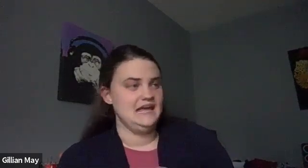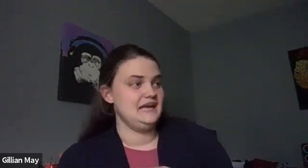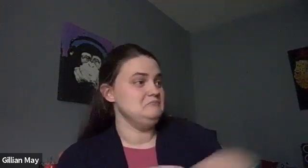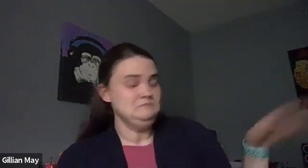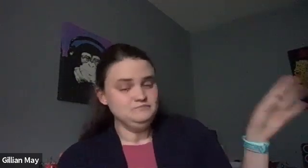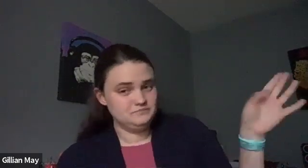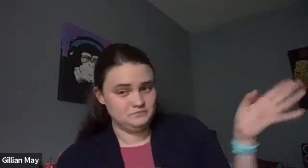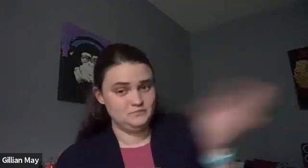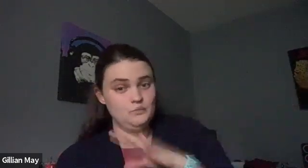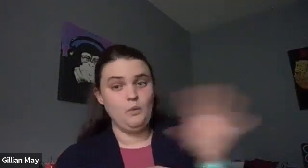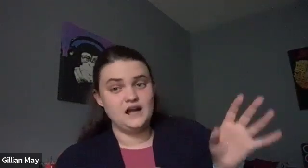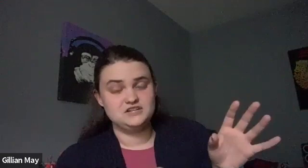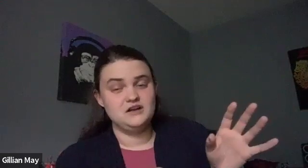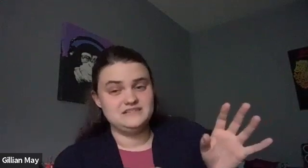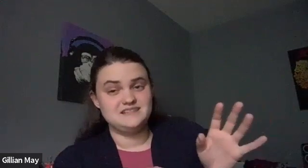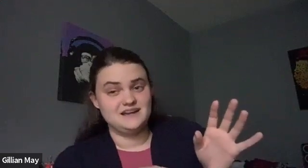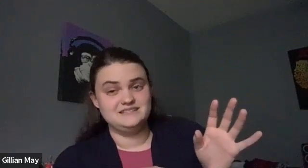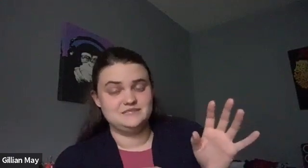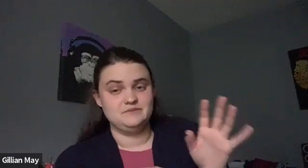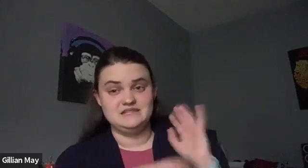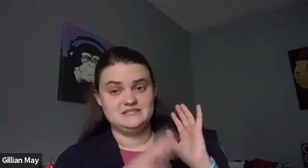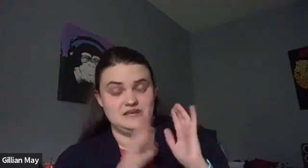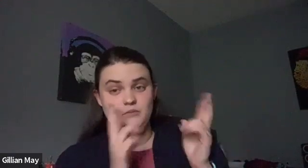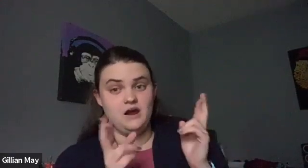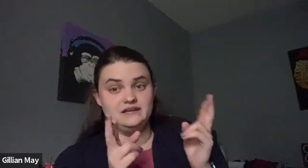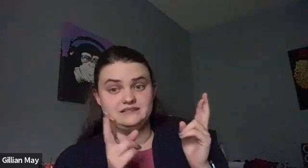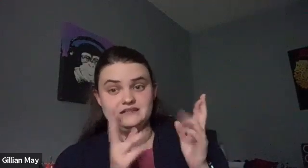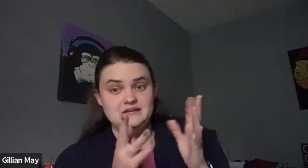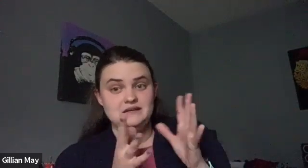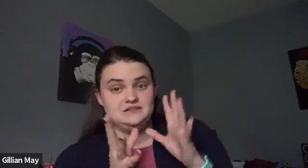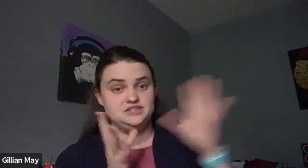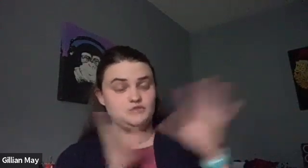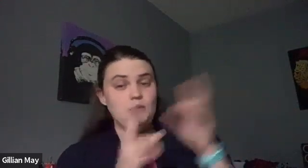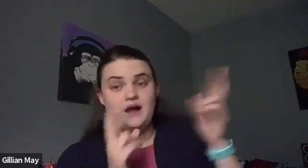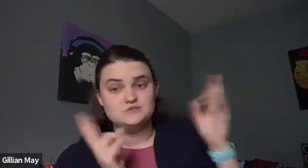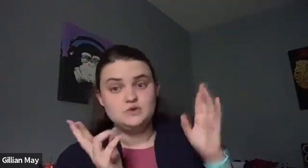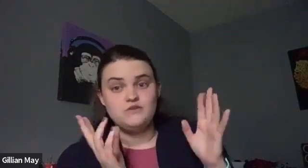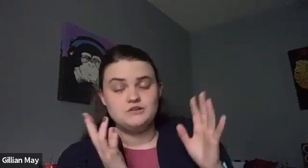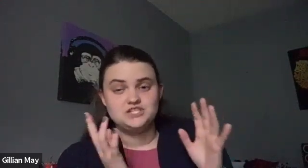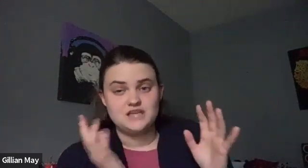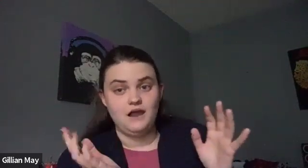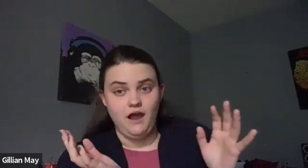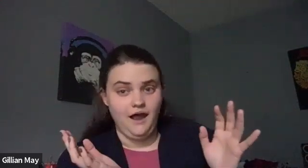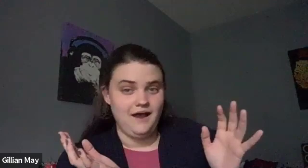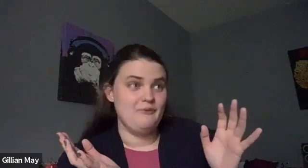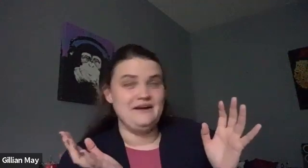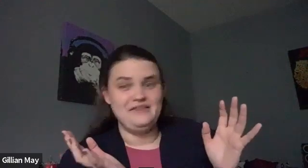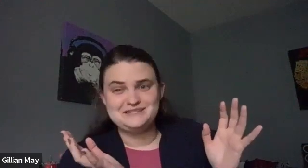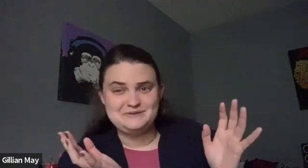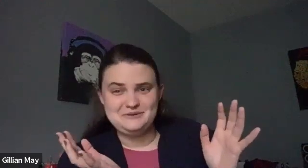and watching all these science, these like robots move. I was just like, wow, that's so cool.